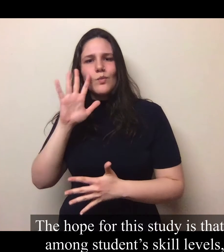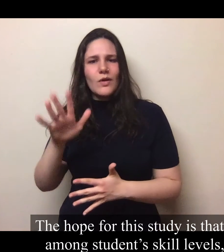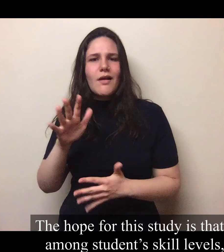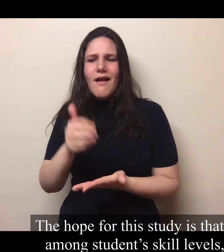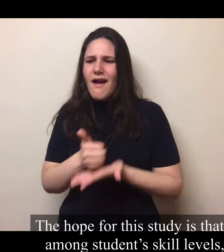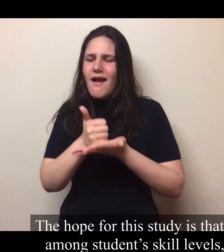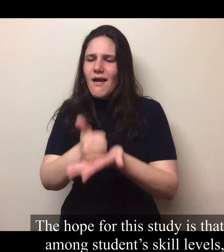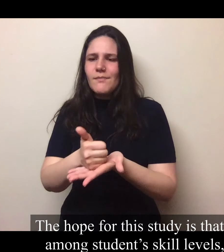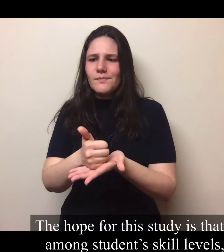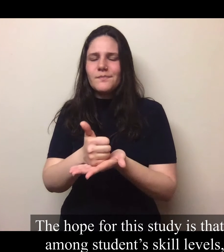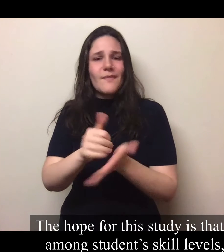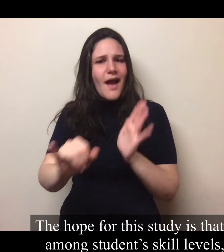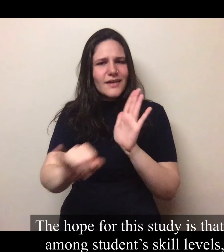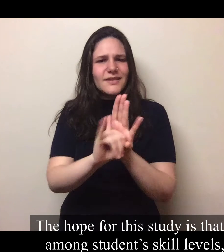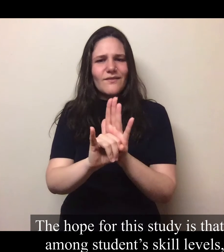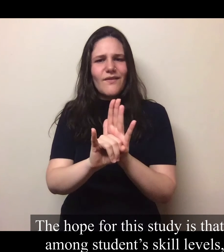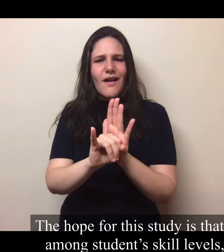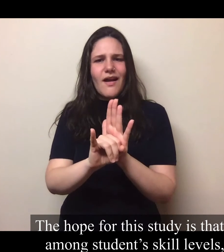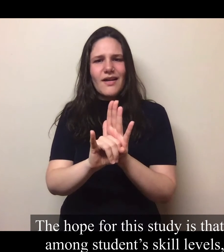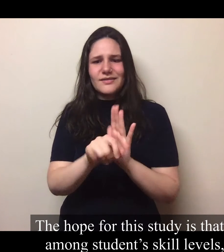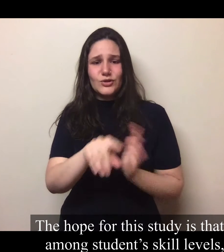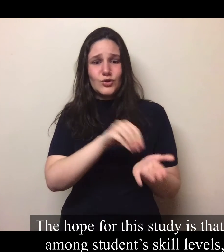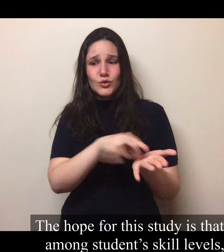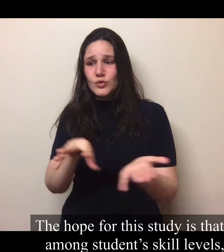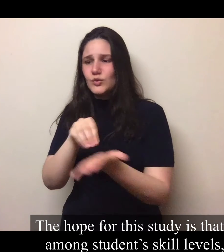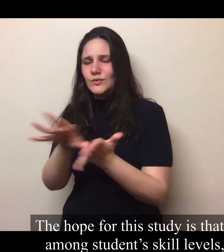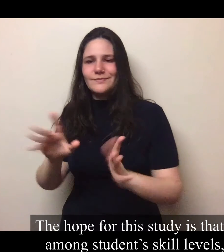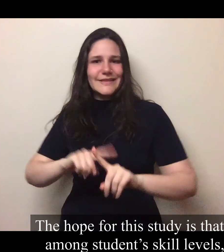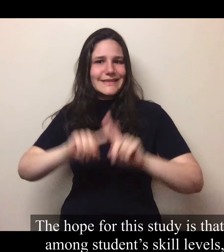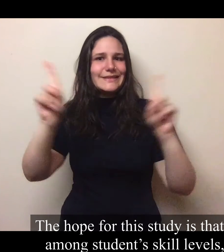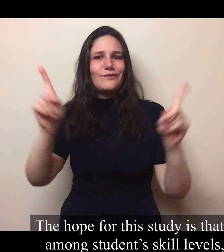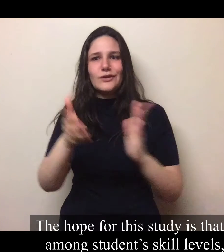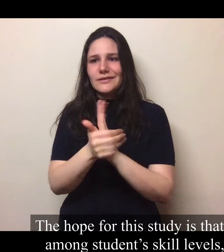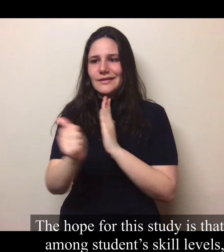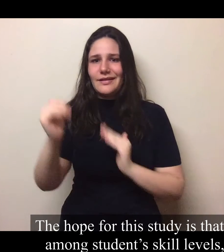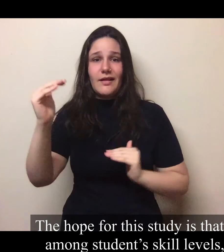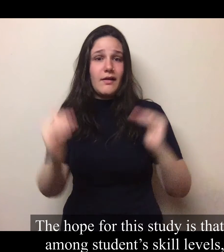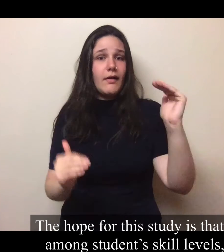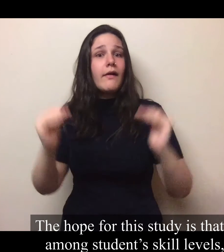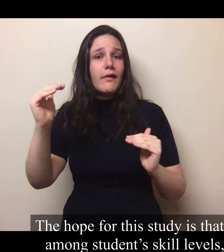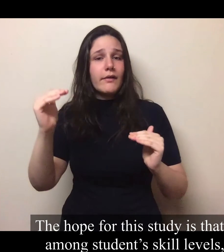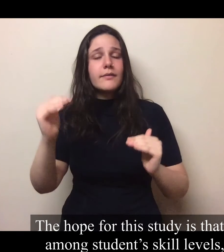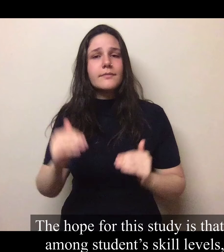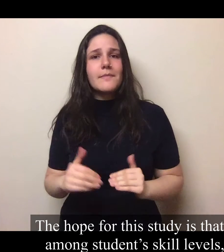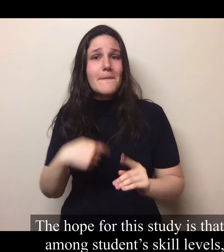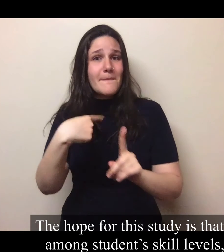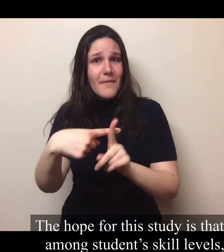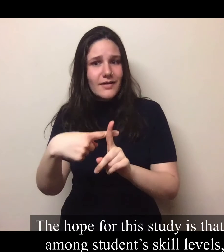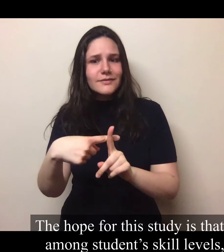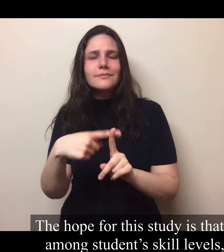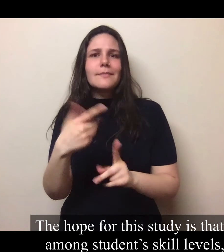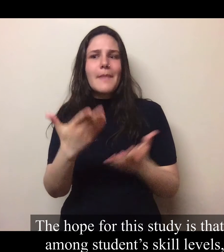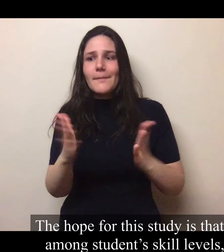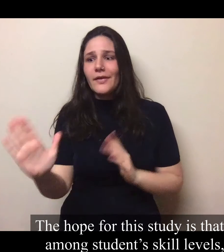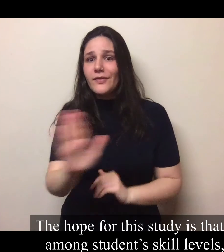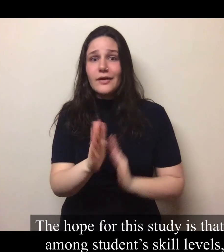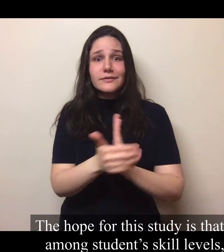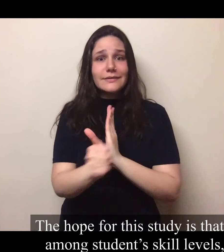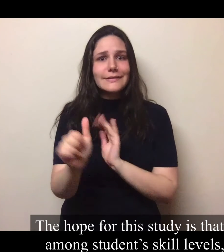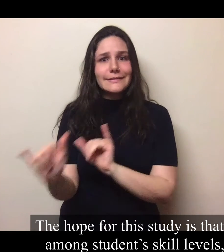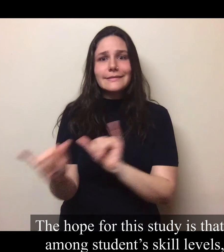The hope for this study is that it will help identify disparities among student skill levels, but